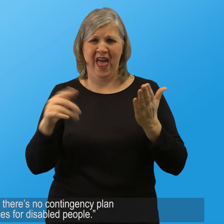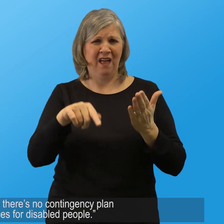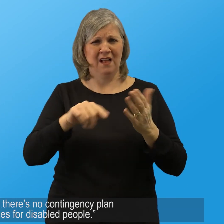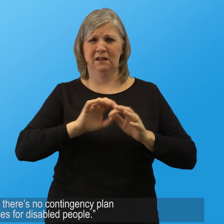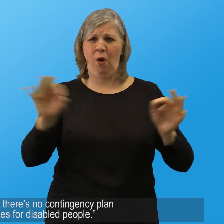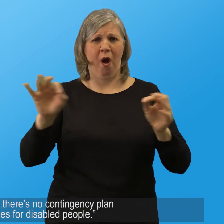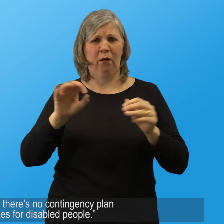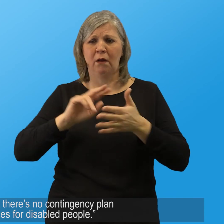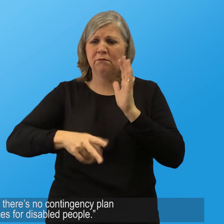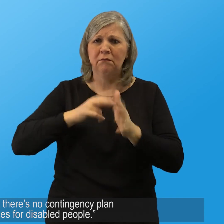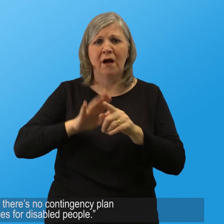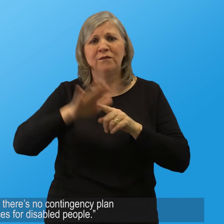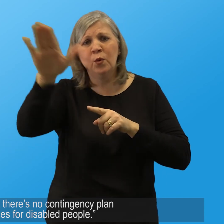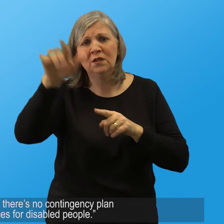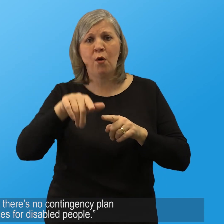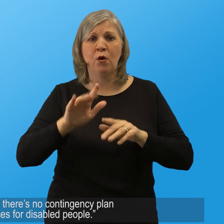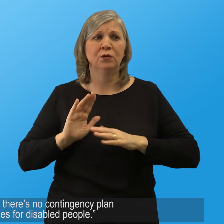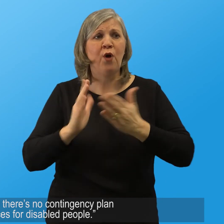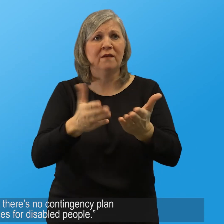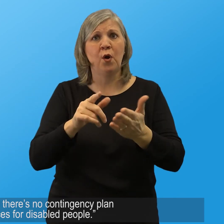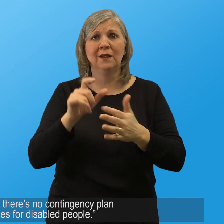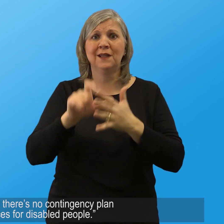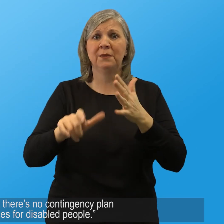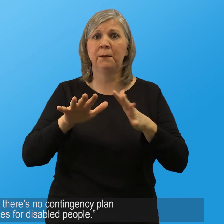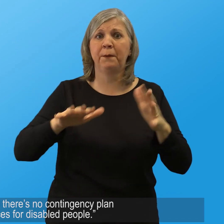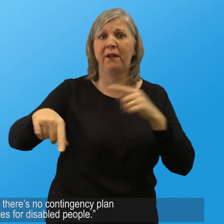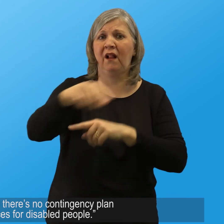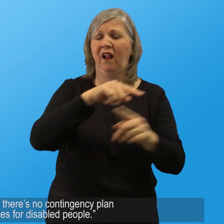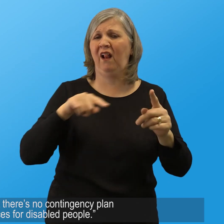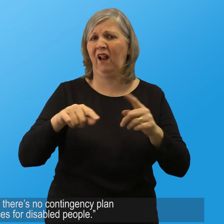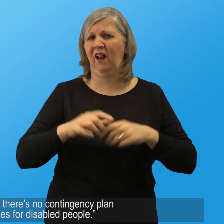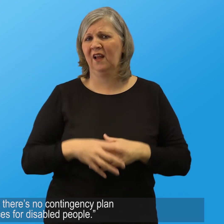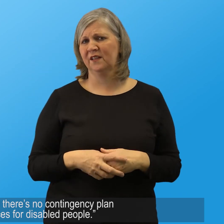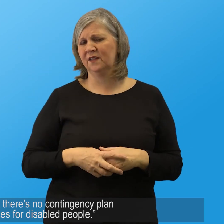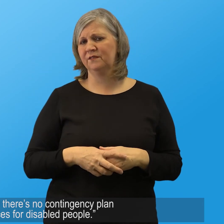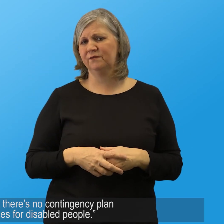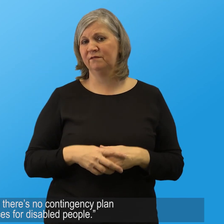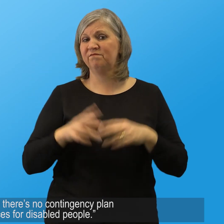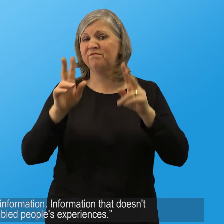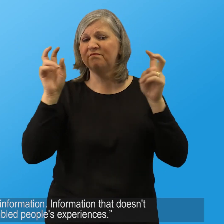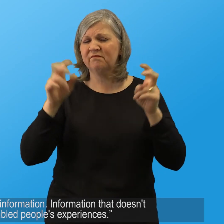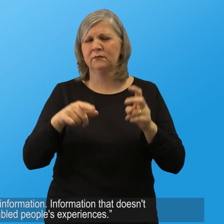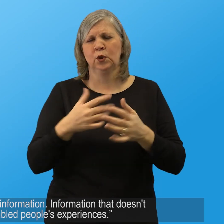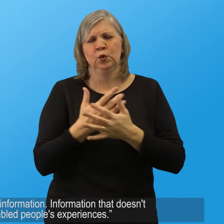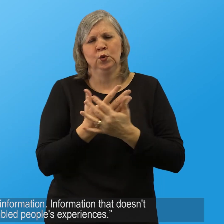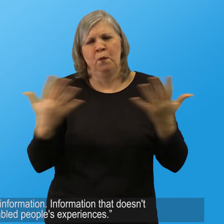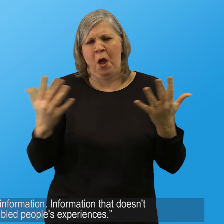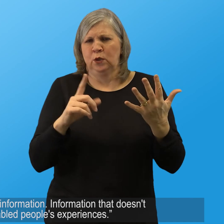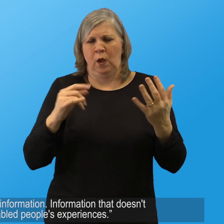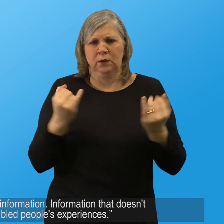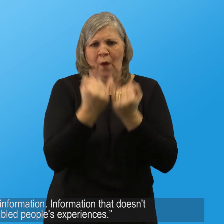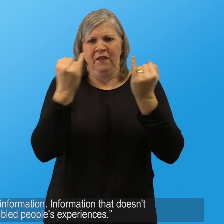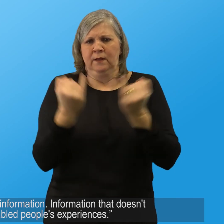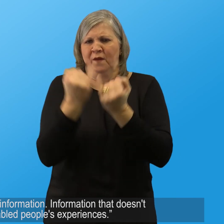It's clear that there's no contingency plan for services for disabled people. Too much conflicting